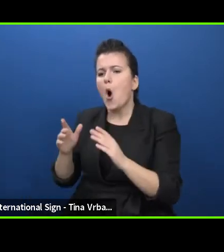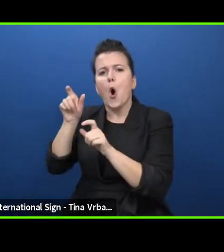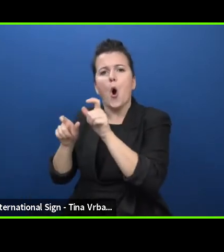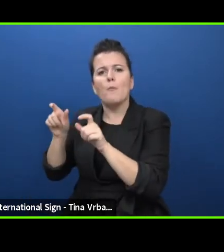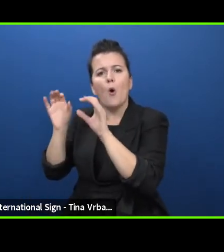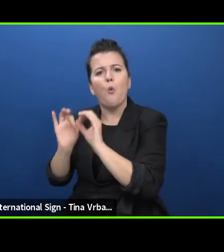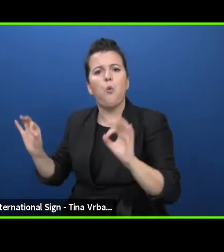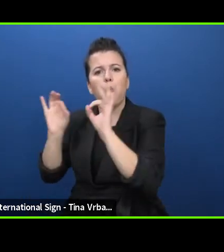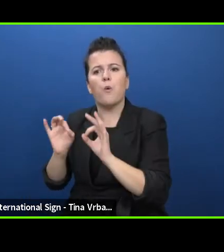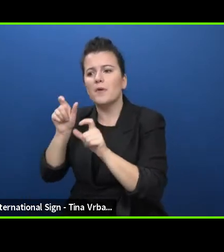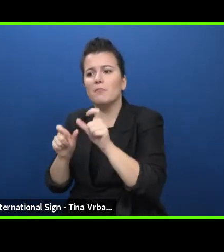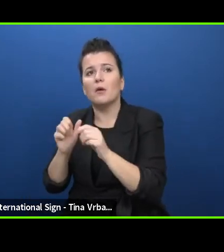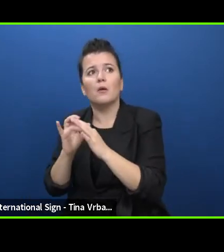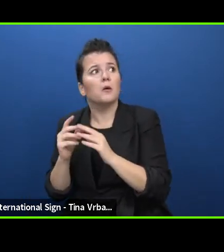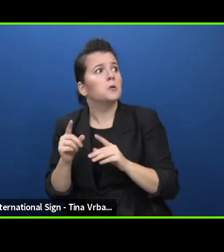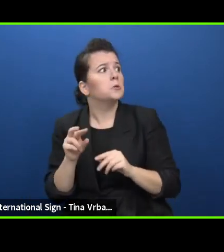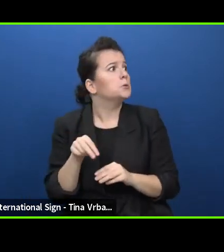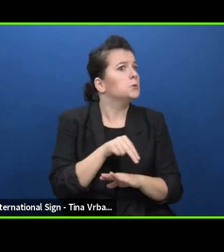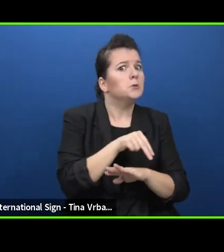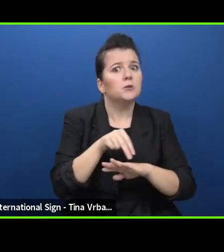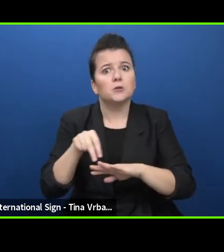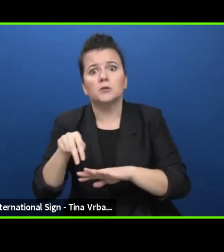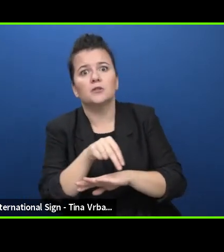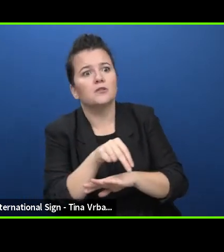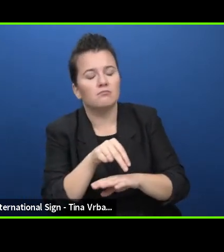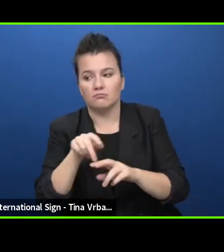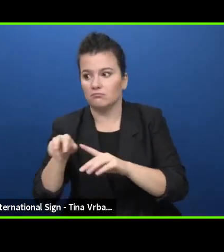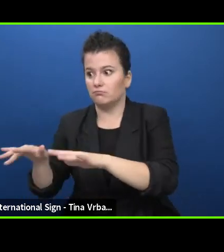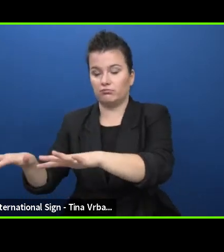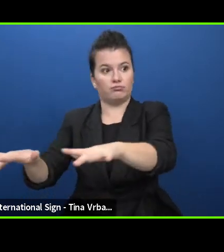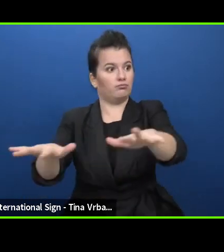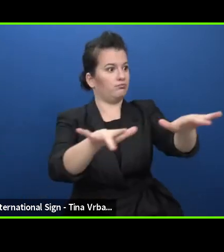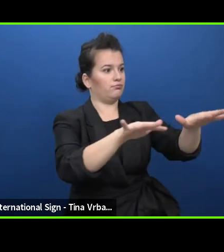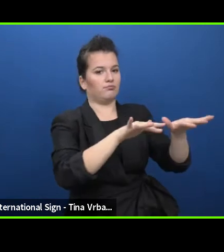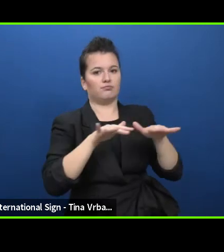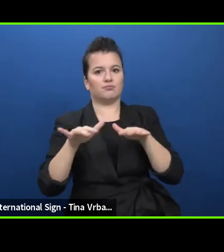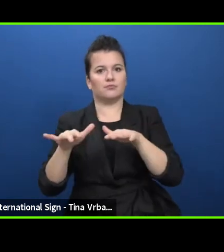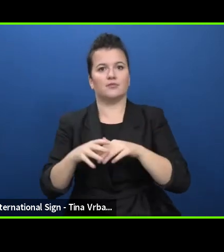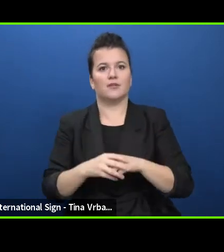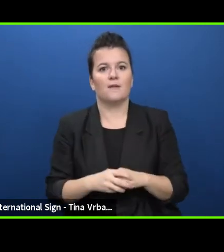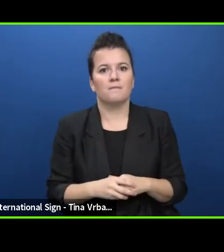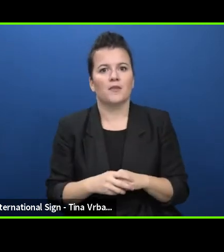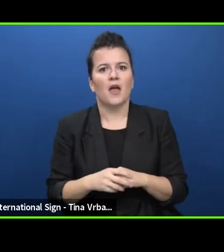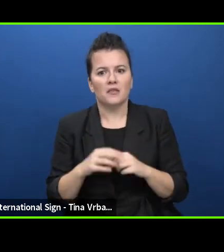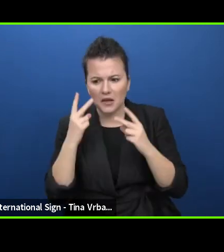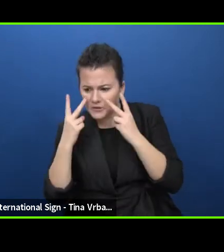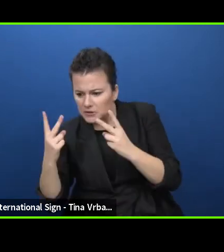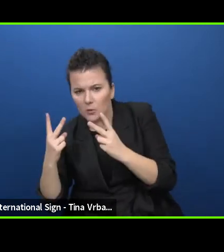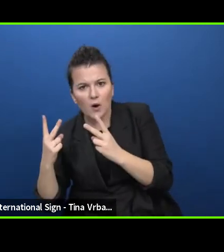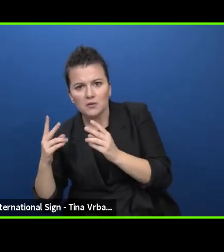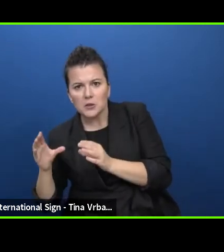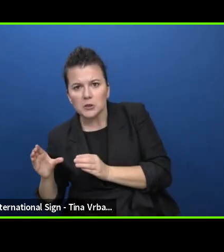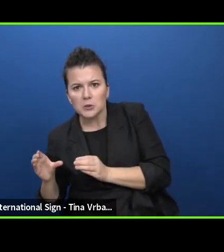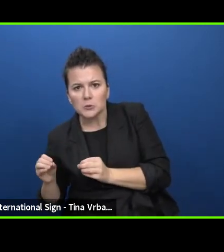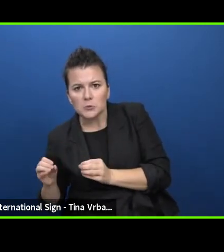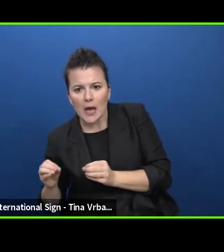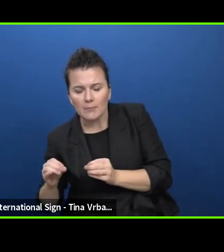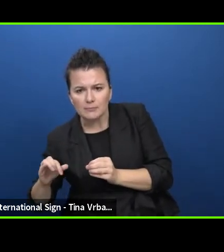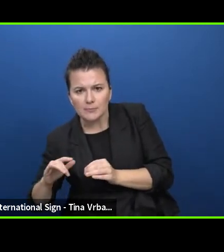insentient beings for decorum. Maybe something like crabs or whatever is on sale.